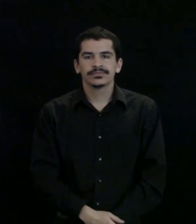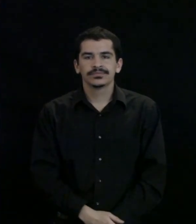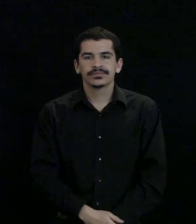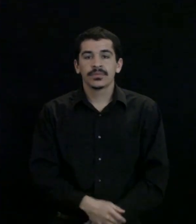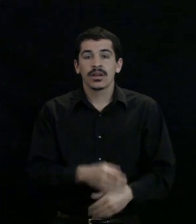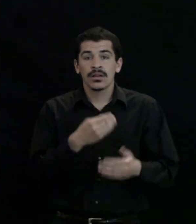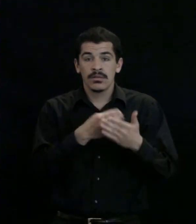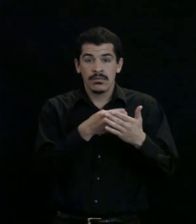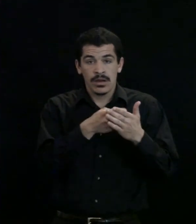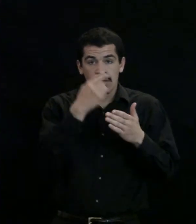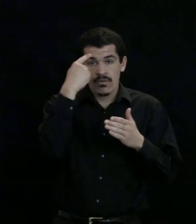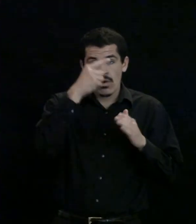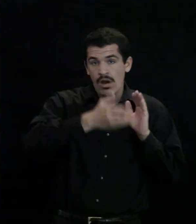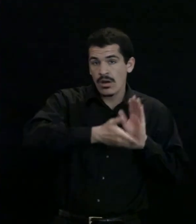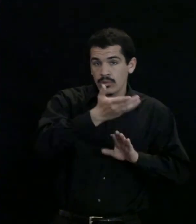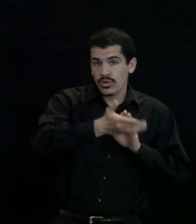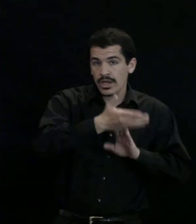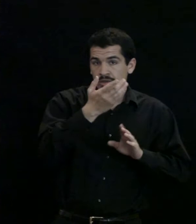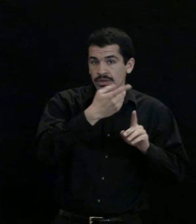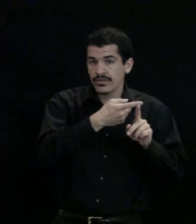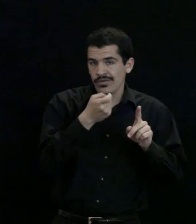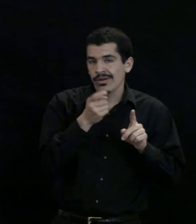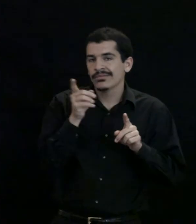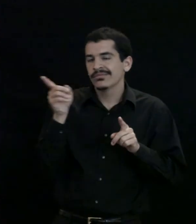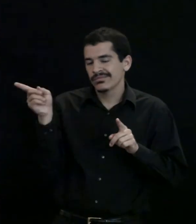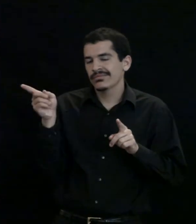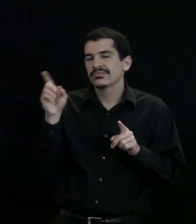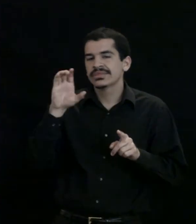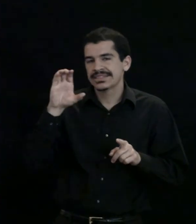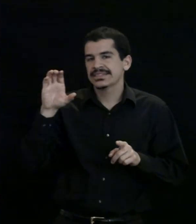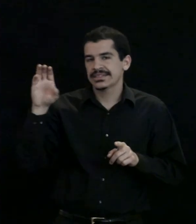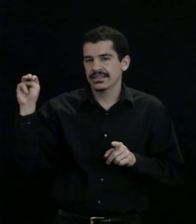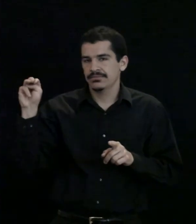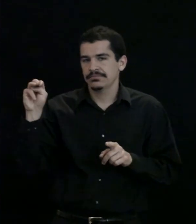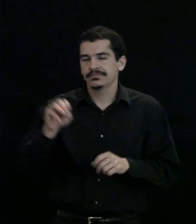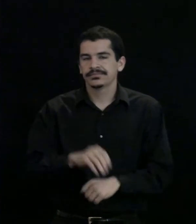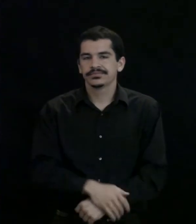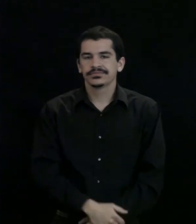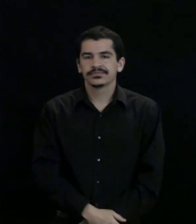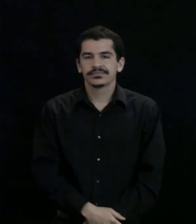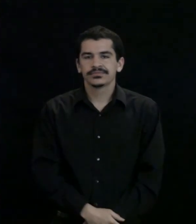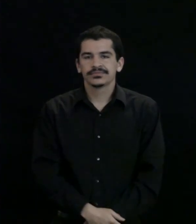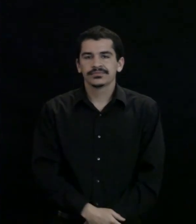Funding for operations will also come from the developer.